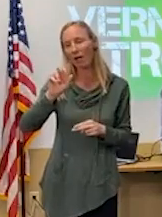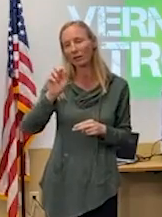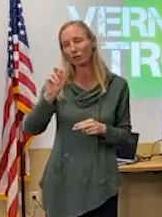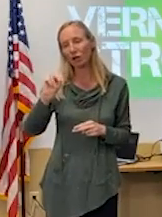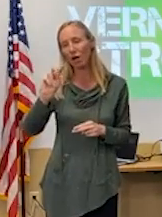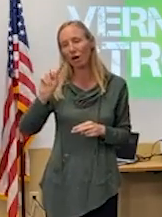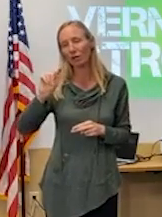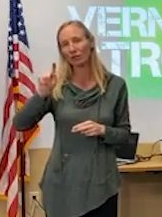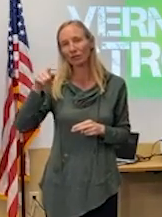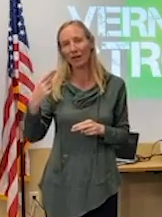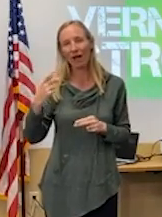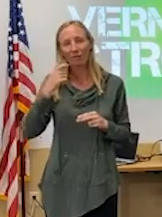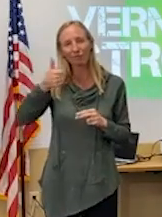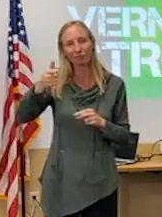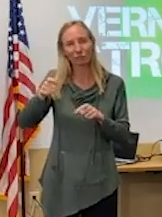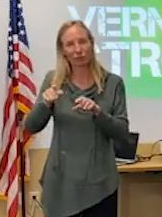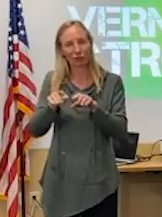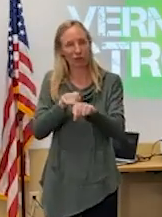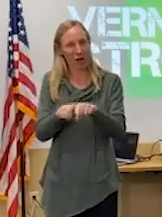thank you for all of your support.